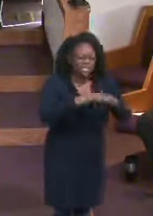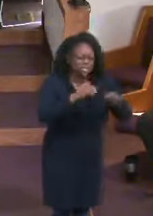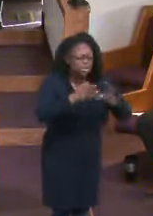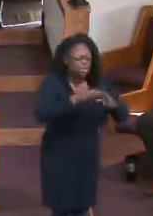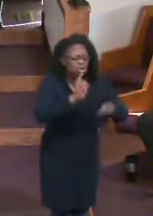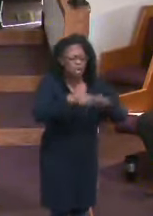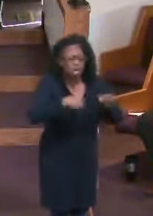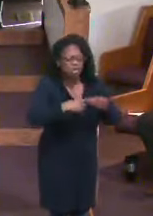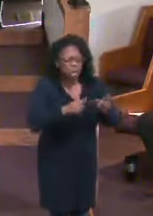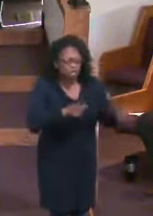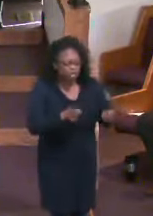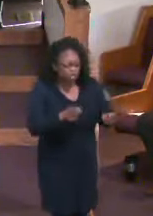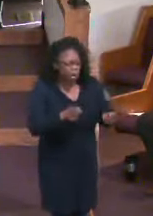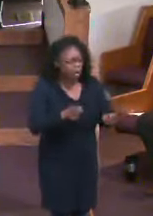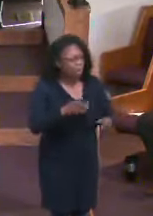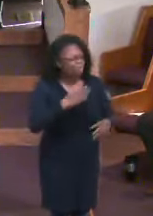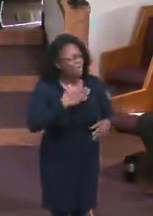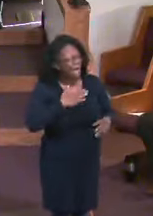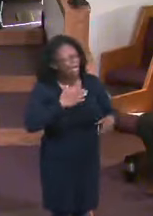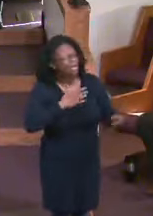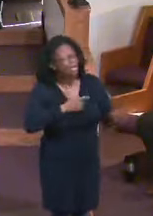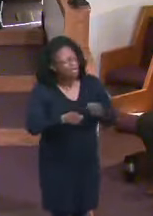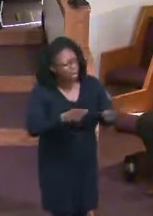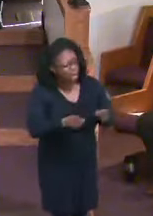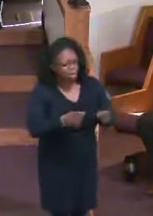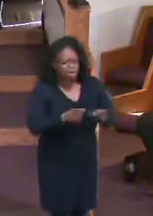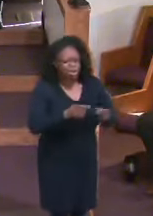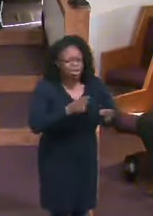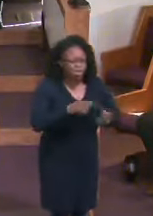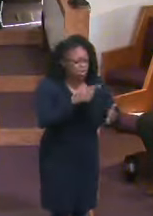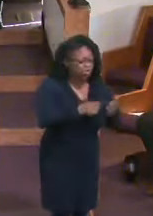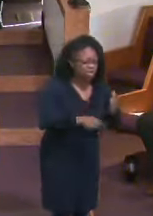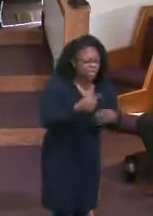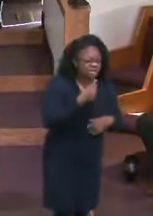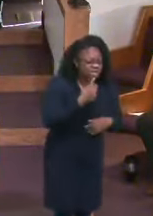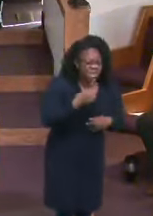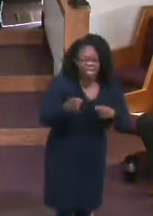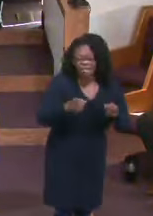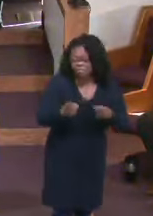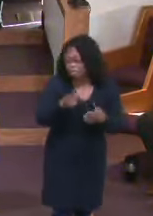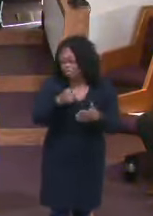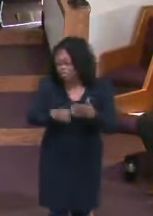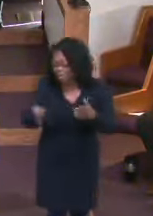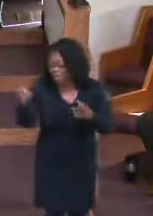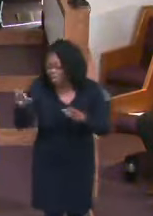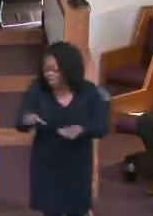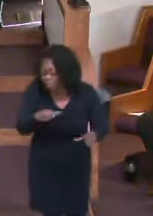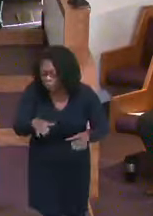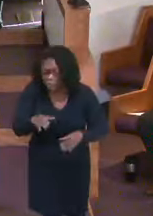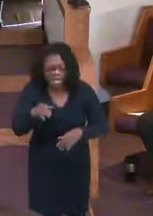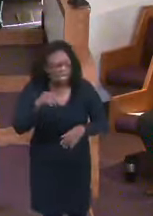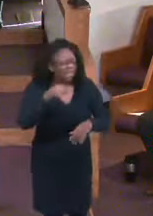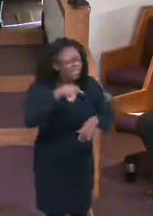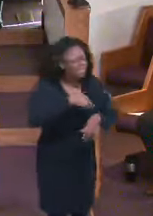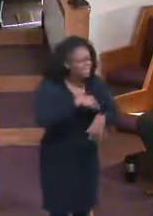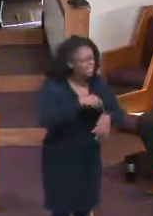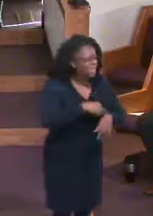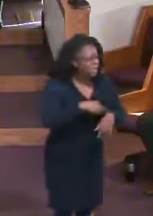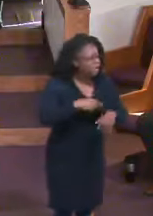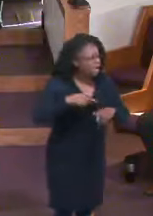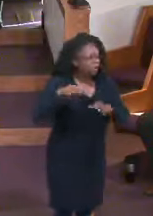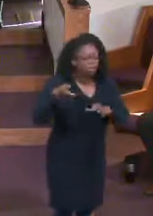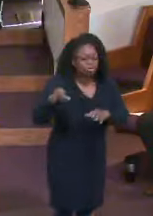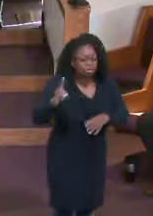control, my control. Control of what I say, control of what I do. This time I'm going to do it my